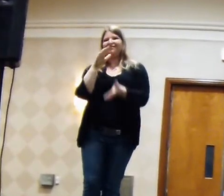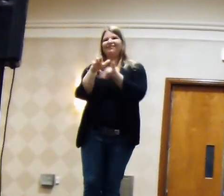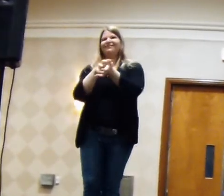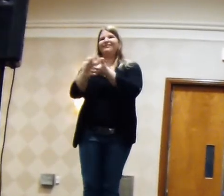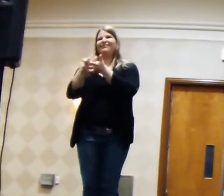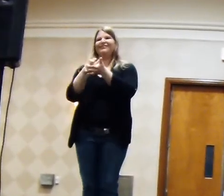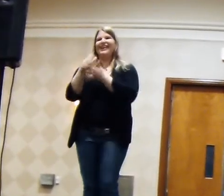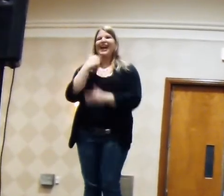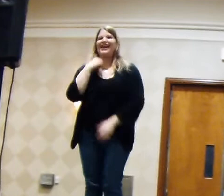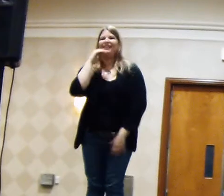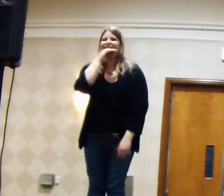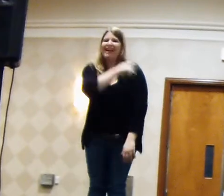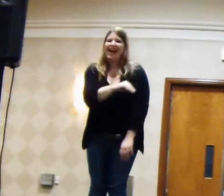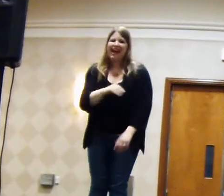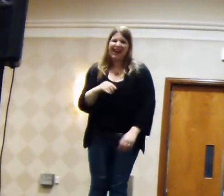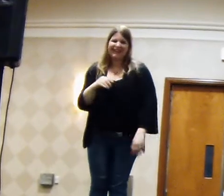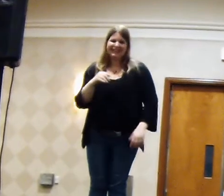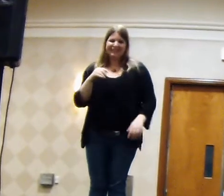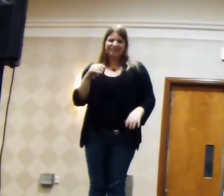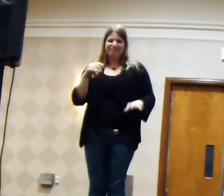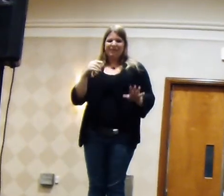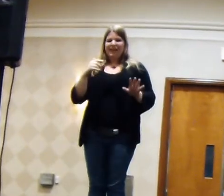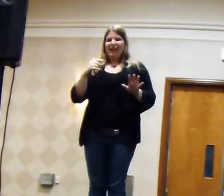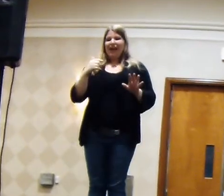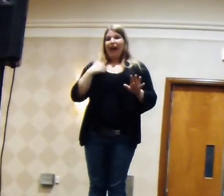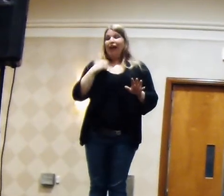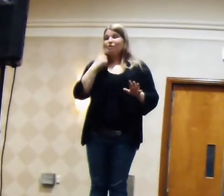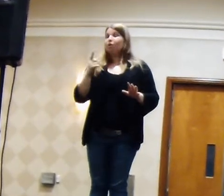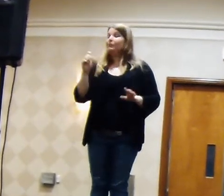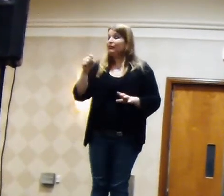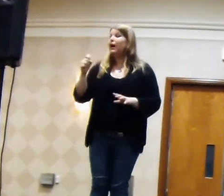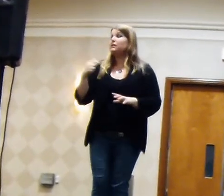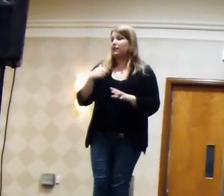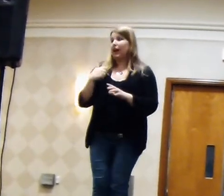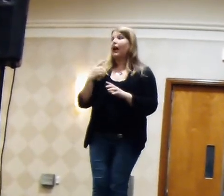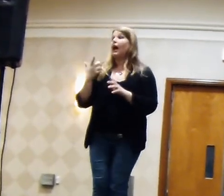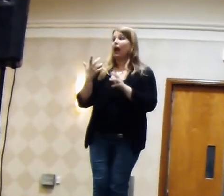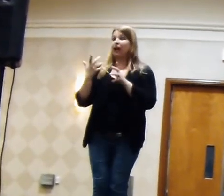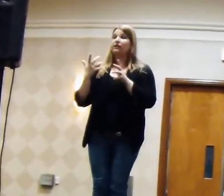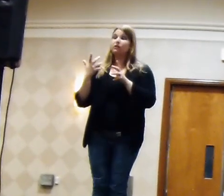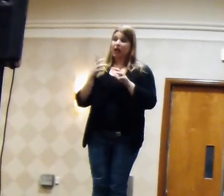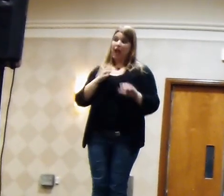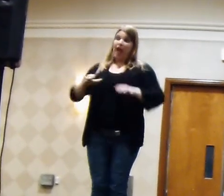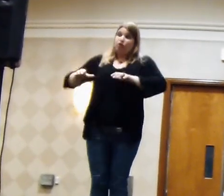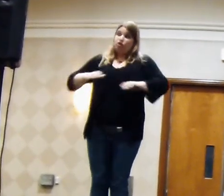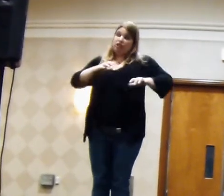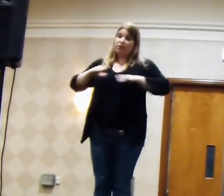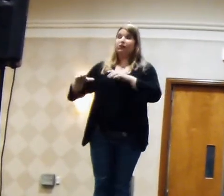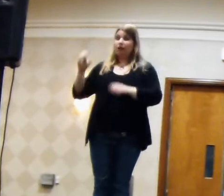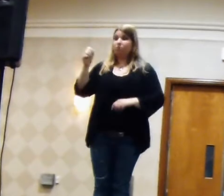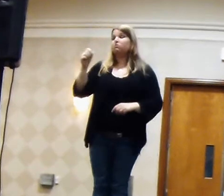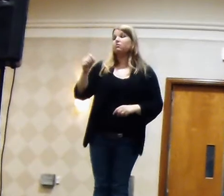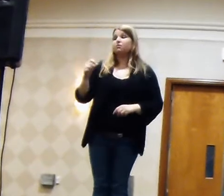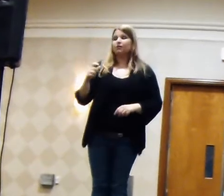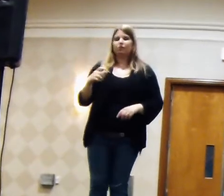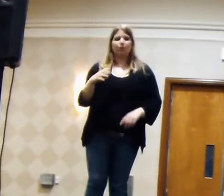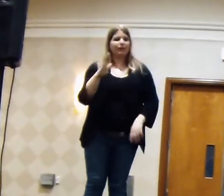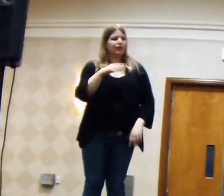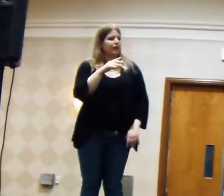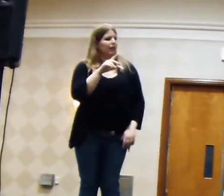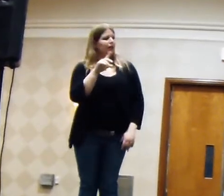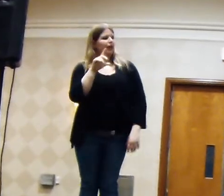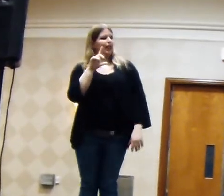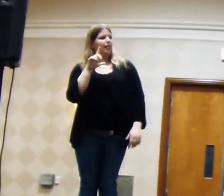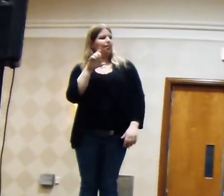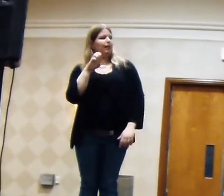had lied and said I'd done all these movies and I hadn't done anything. So my very first day on my very first movie, they go, Leo, we have a